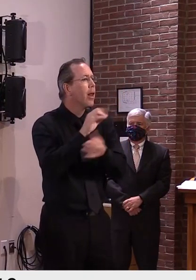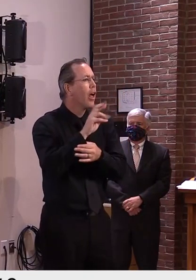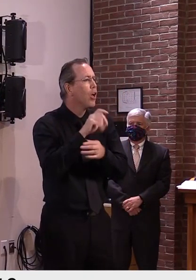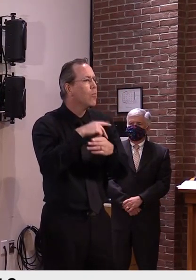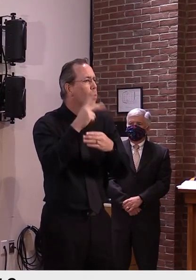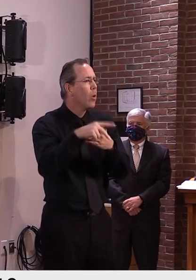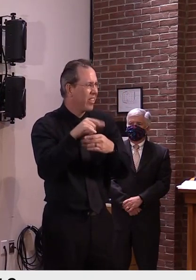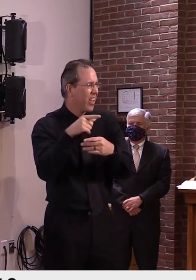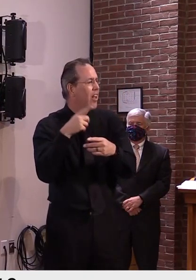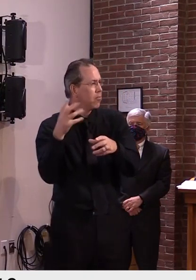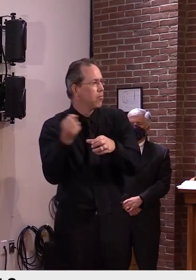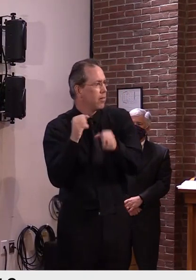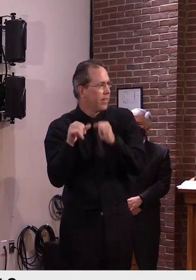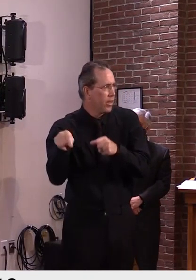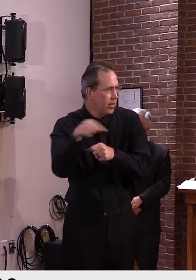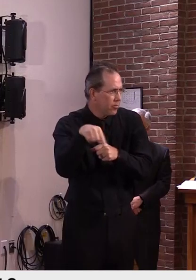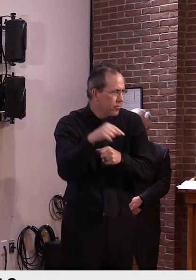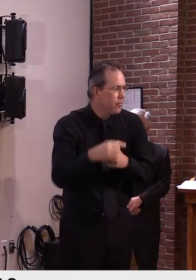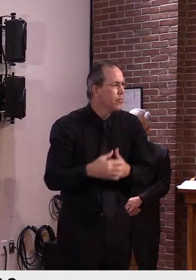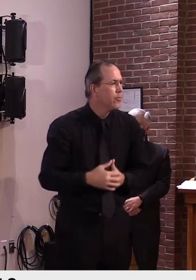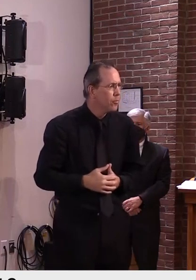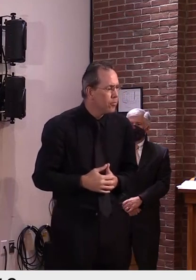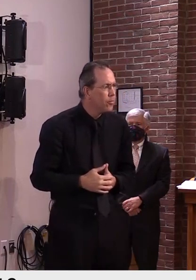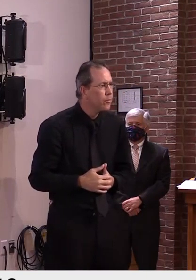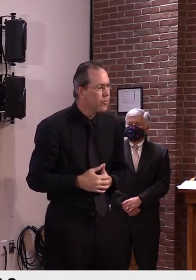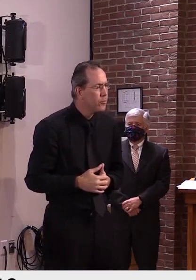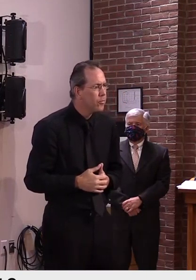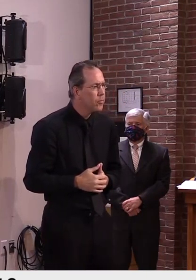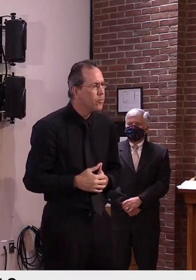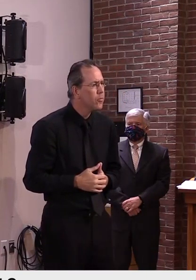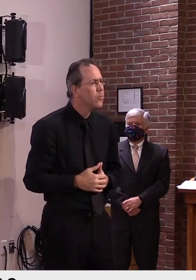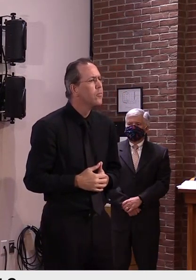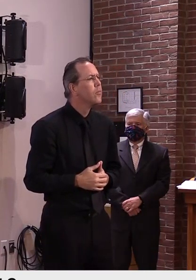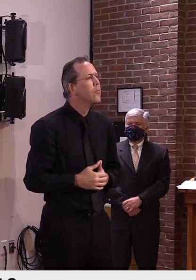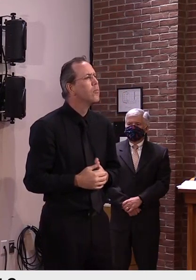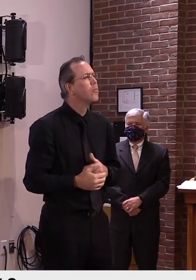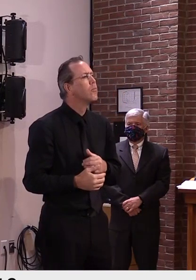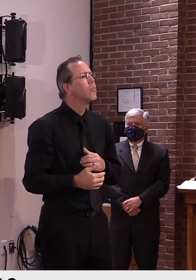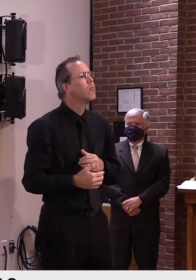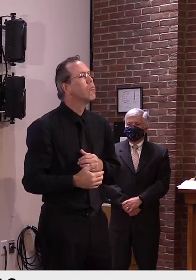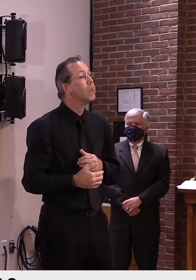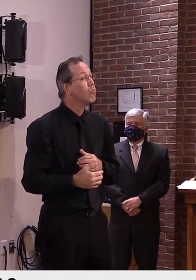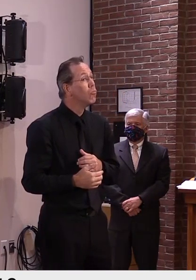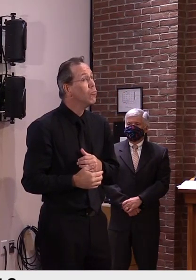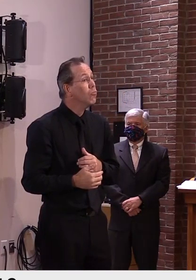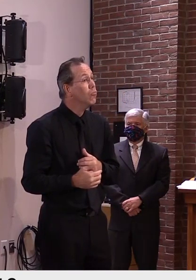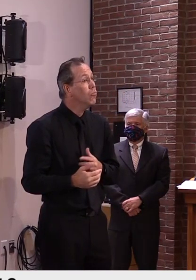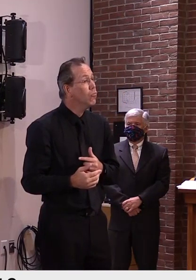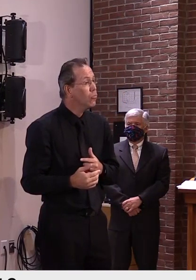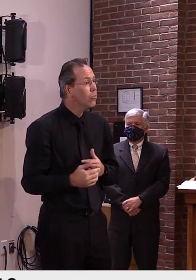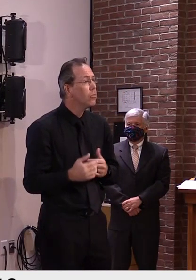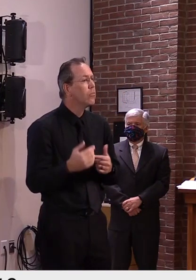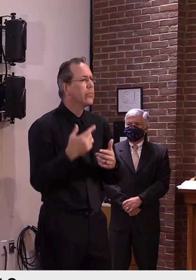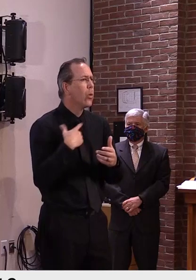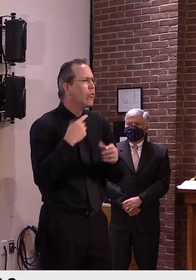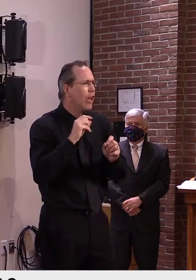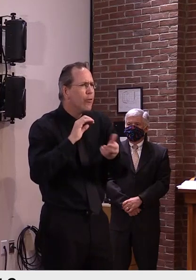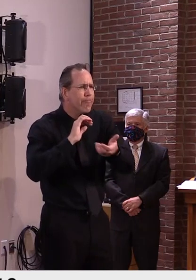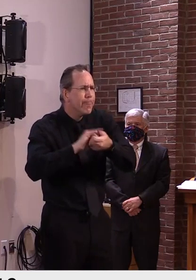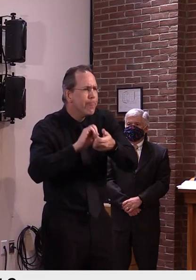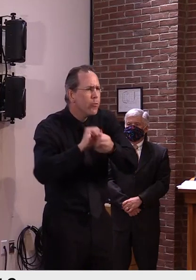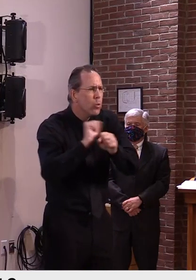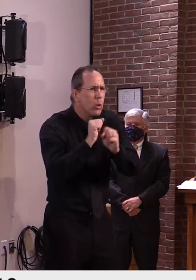well. We've had a tremendous rollout and continuing collaborative work with multiple